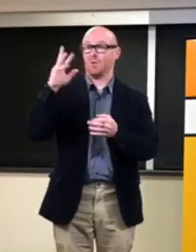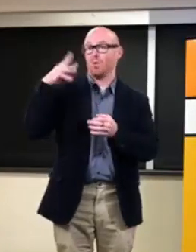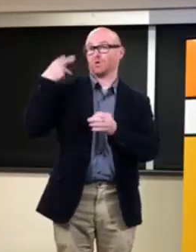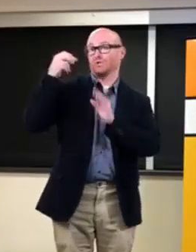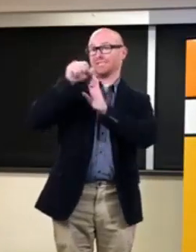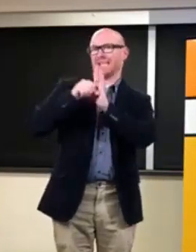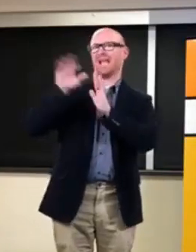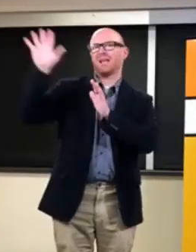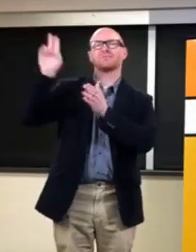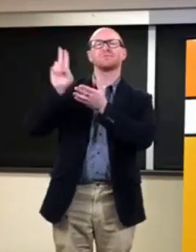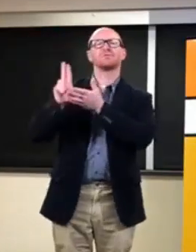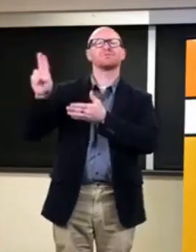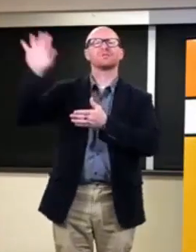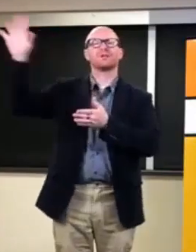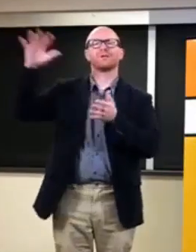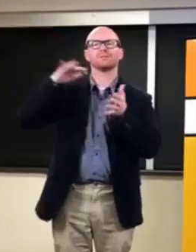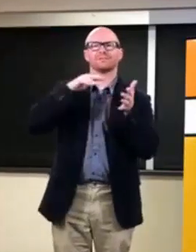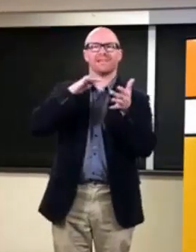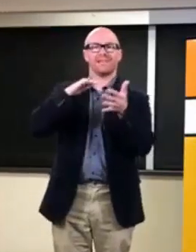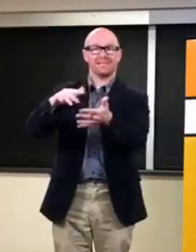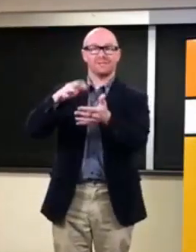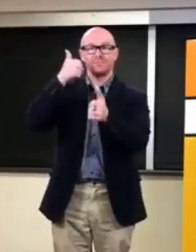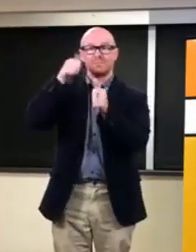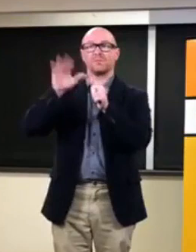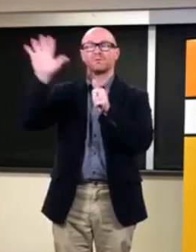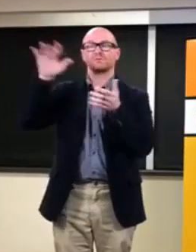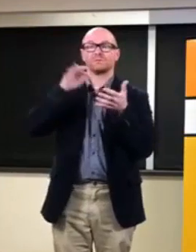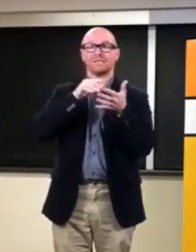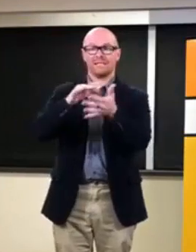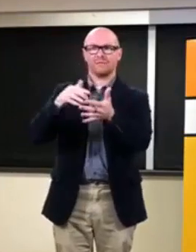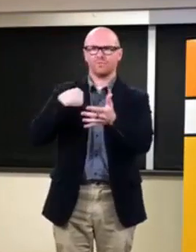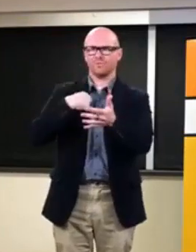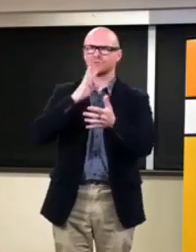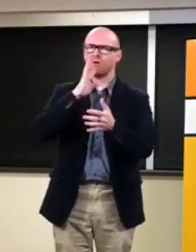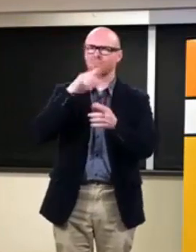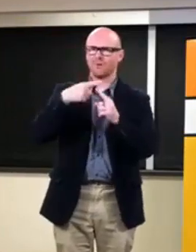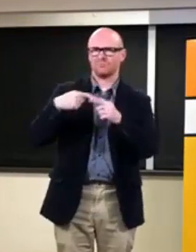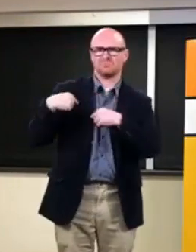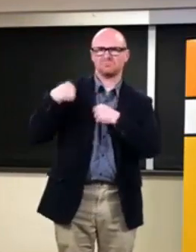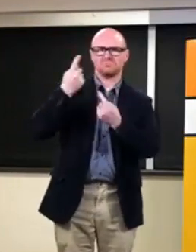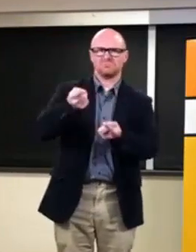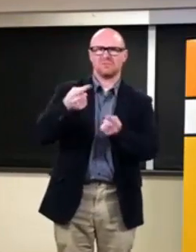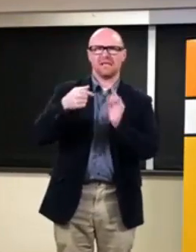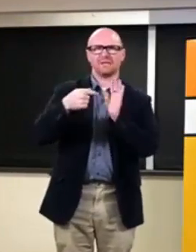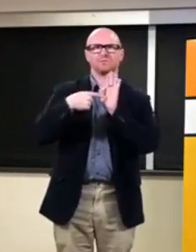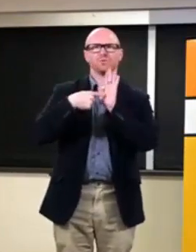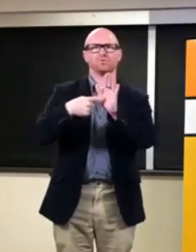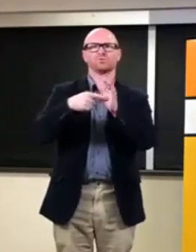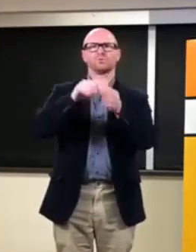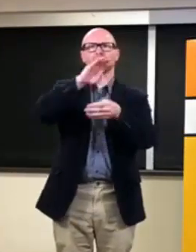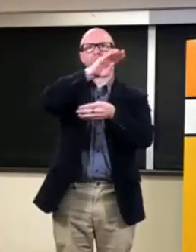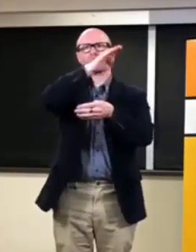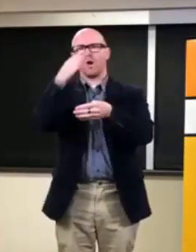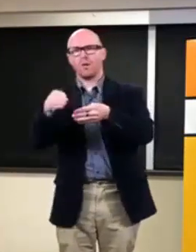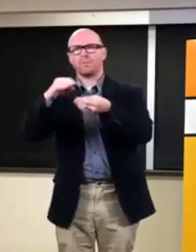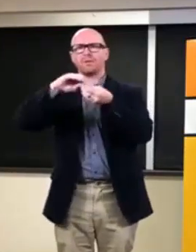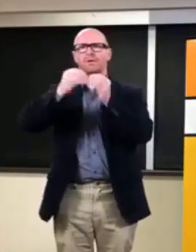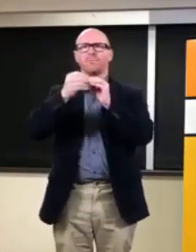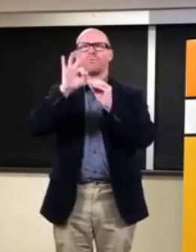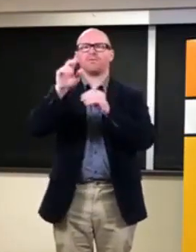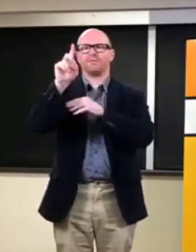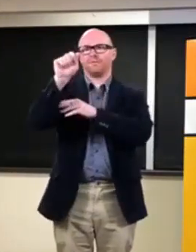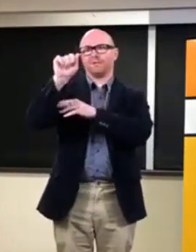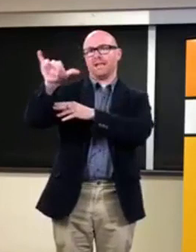Washington University, or the University of Washington. And it shows a drop in the number of days that we